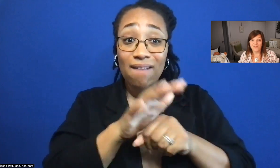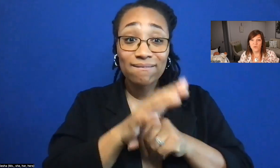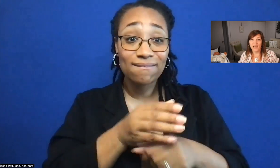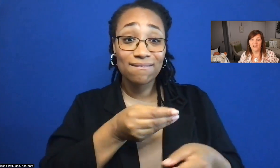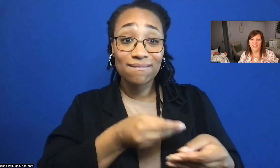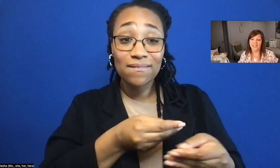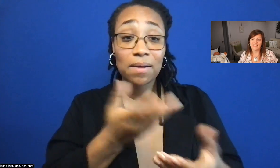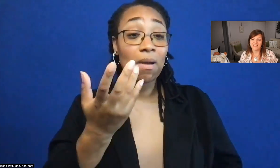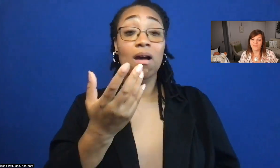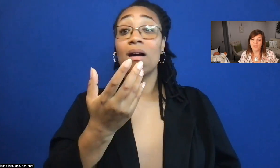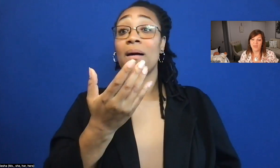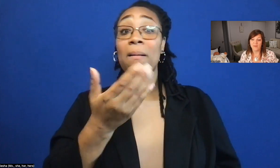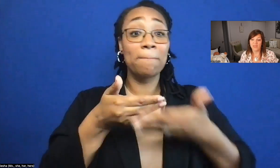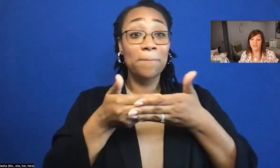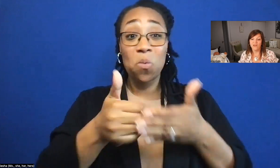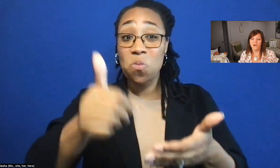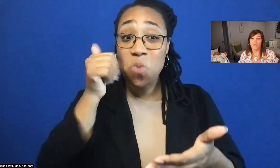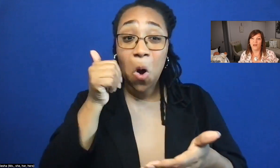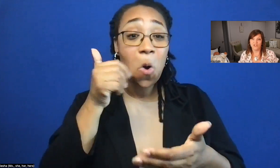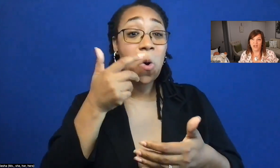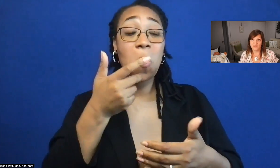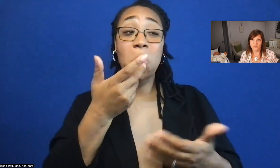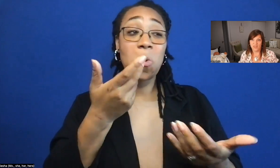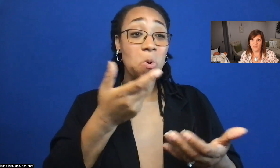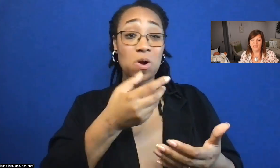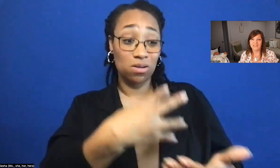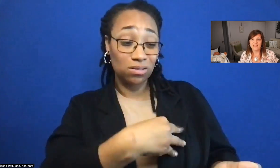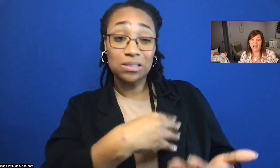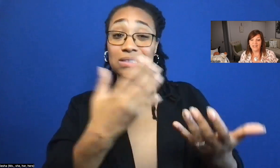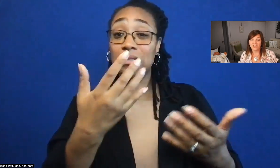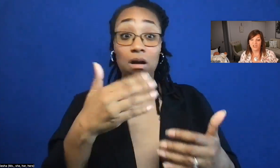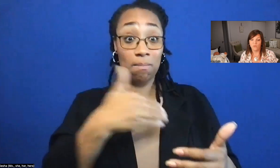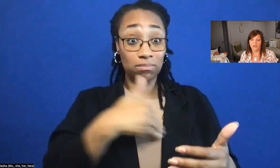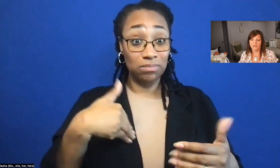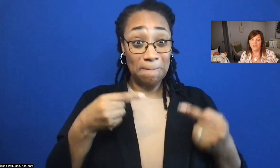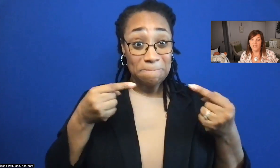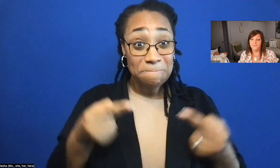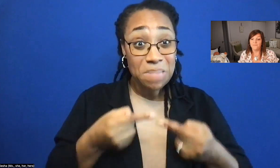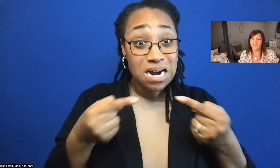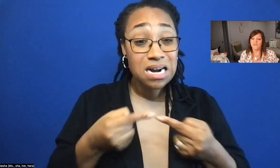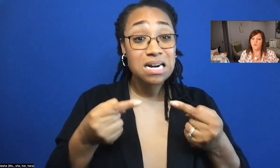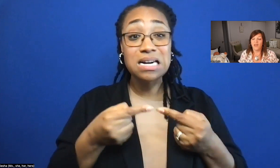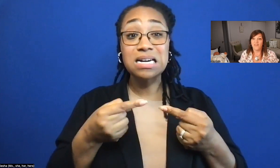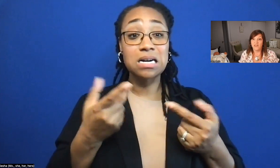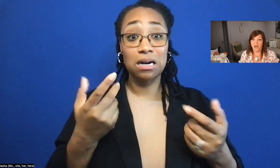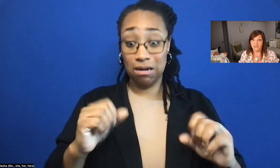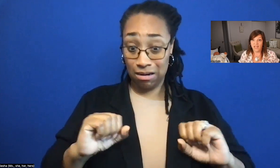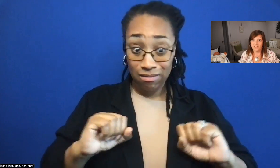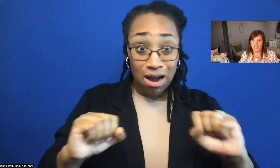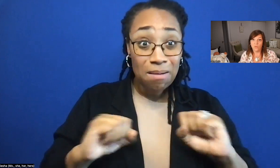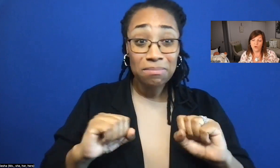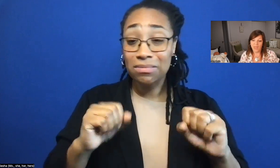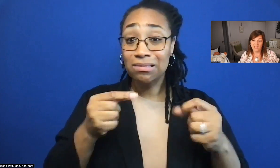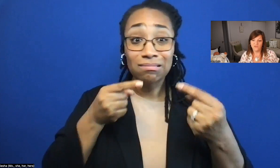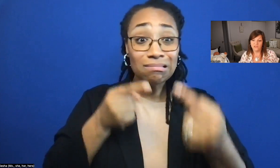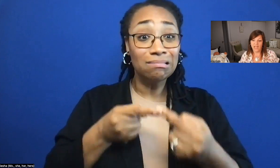If you have a sleepy baby or a drowsy baby that's not latching well, if you have a non-latching